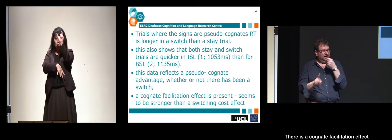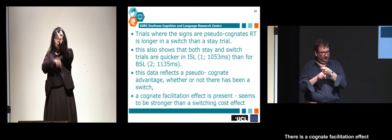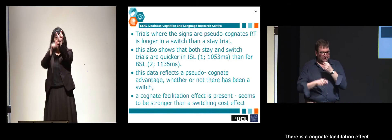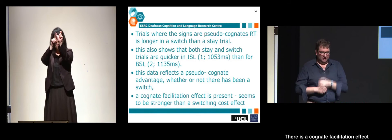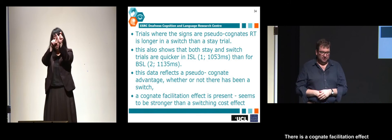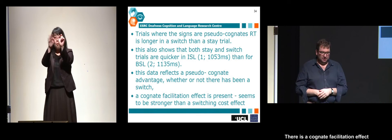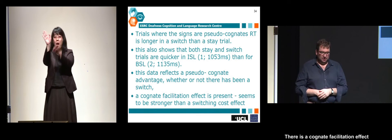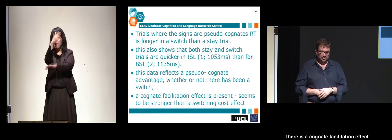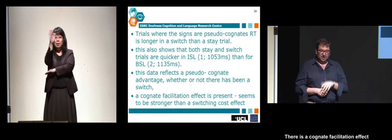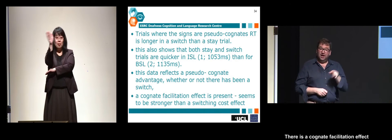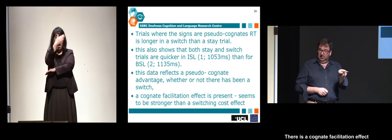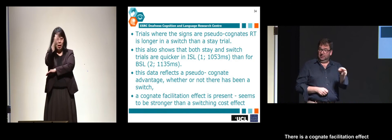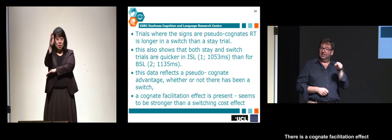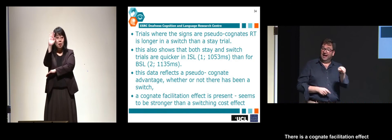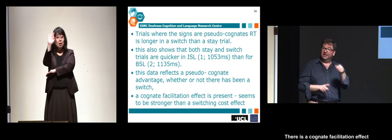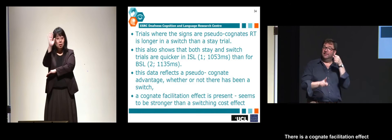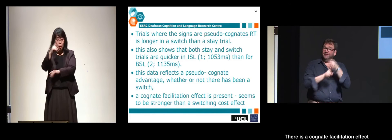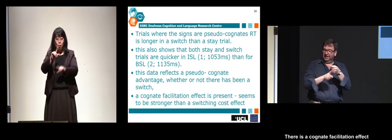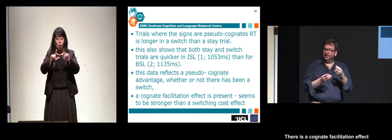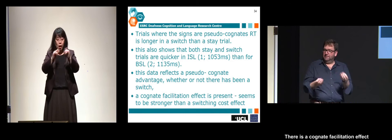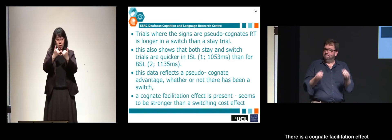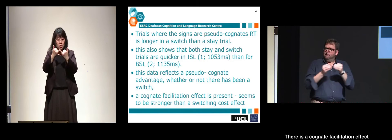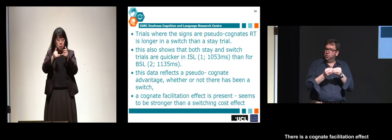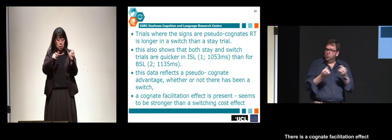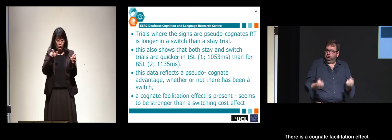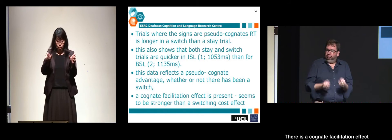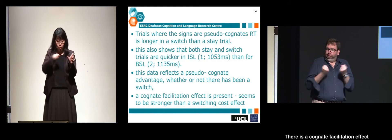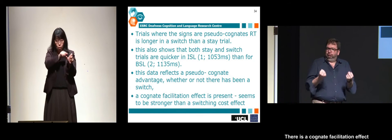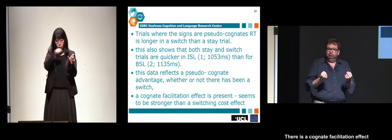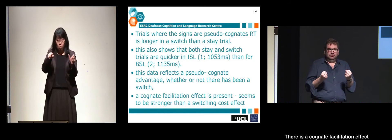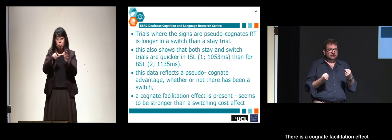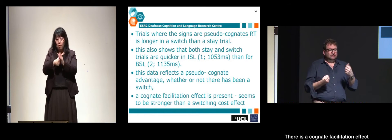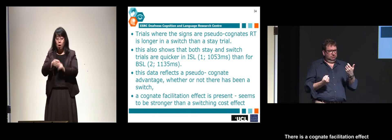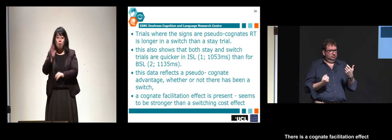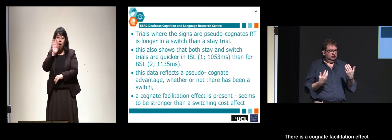So there is a cognitive facilitation effect,